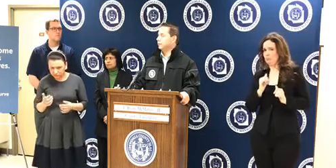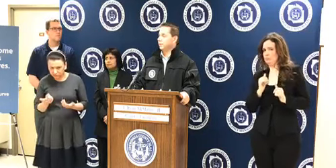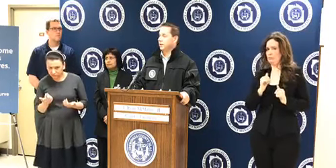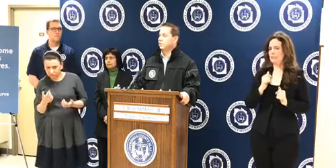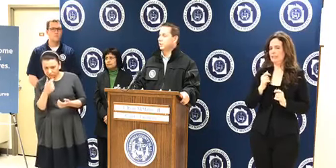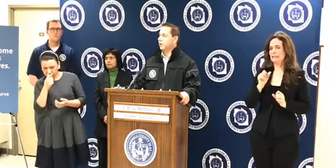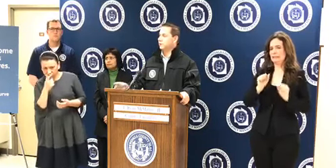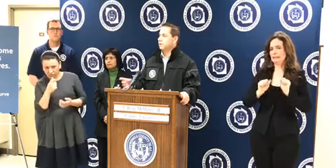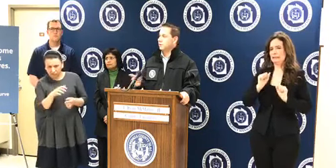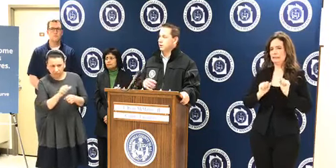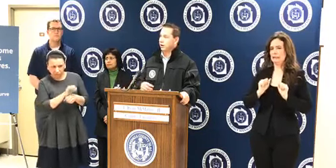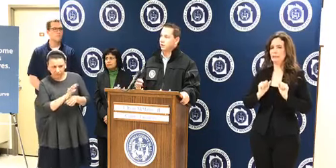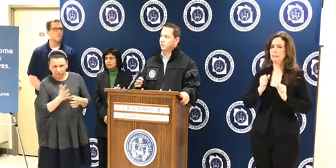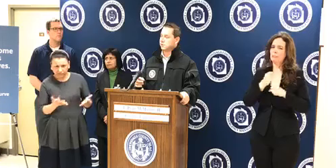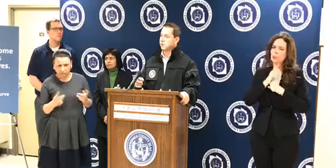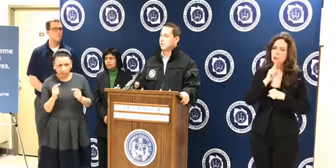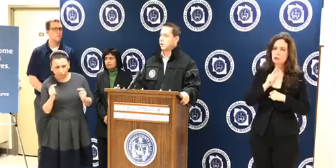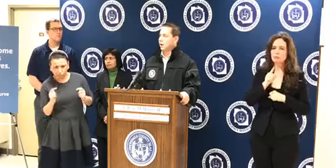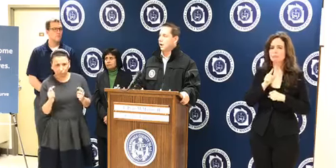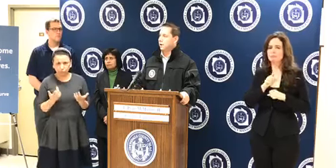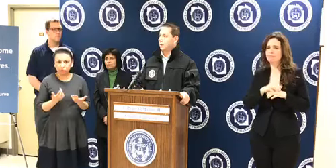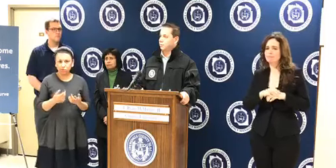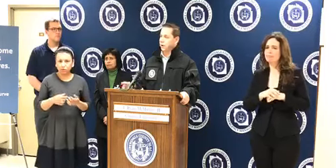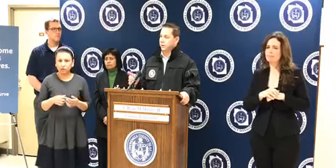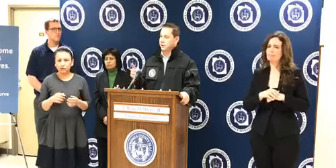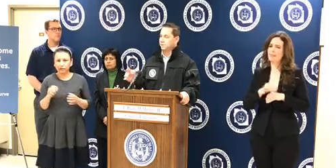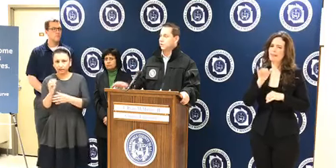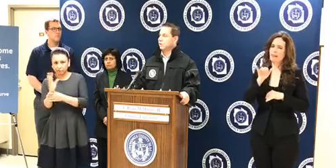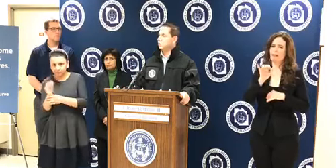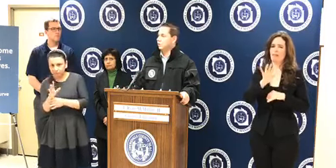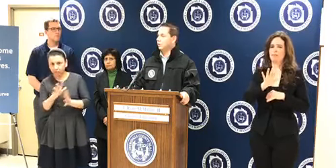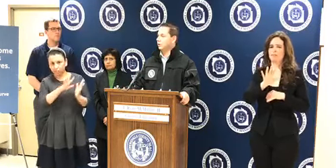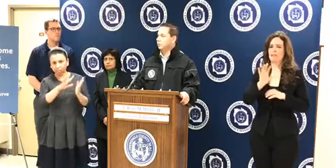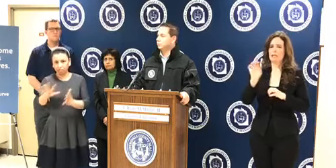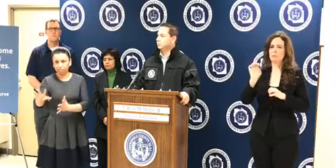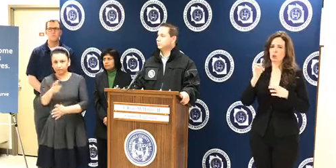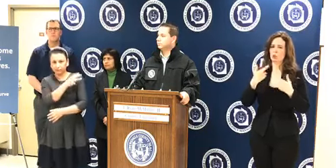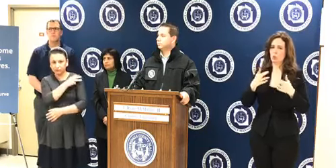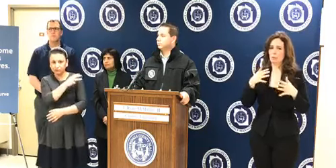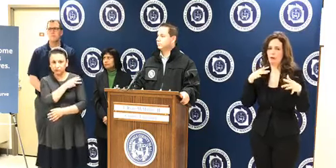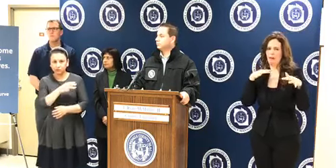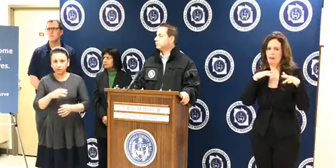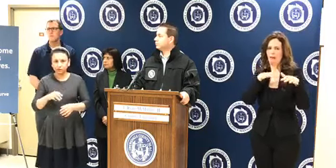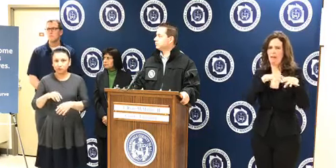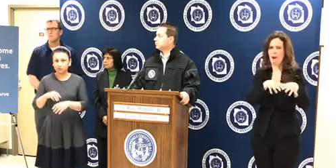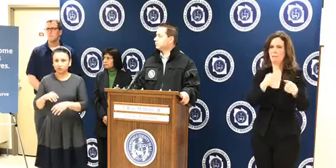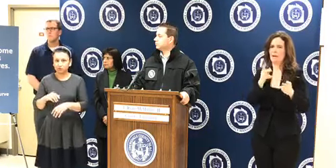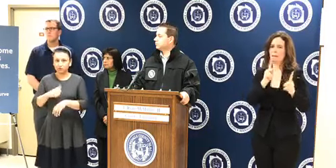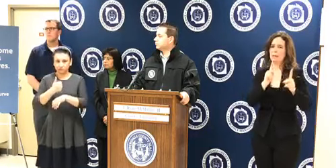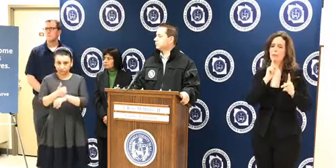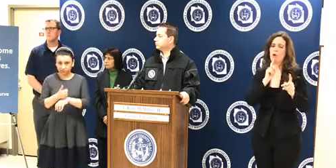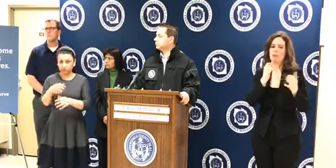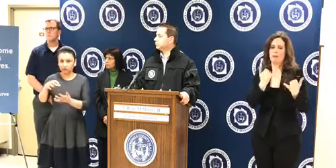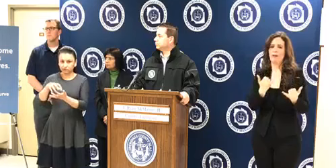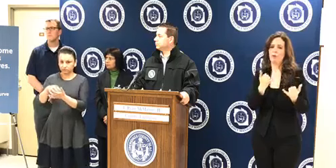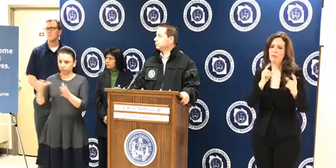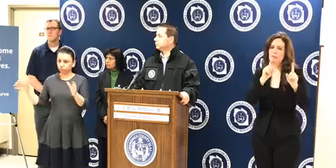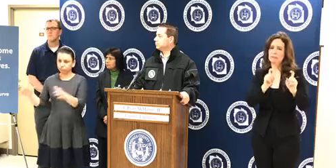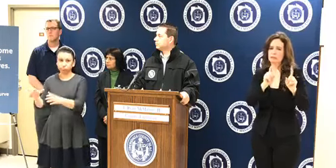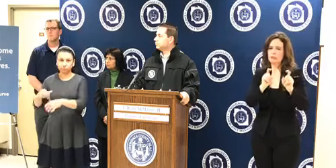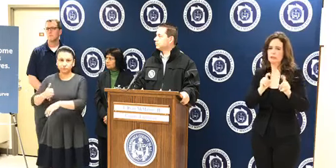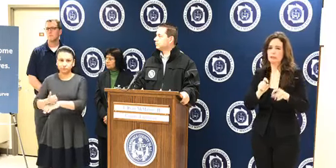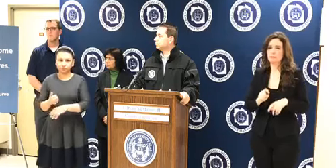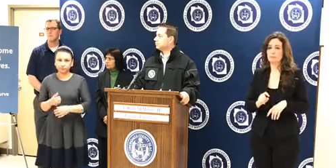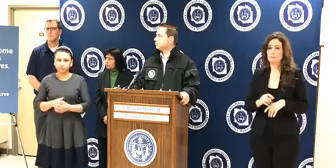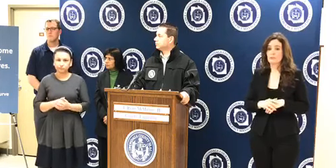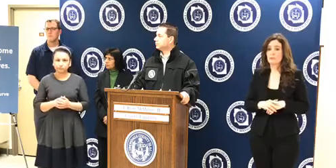COVID-19. So that strains the ERs, and that's why the testing sites are critical. Is the community health center testing